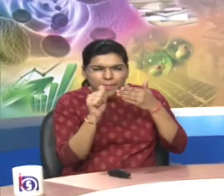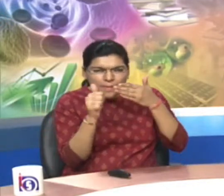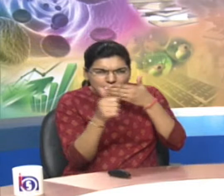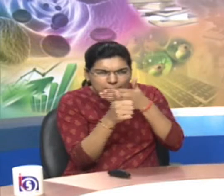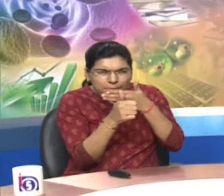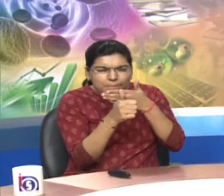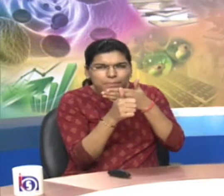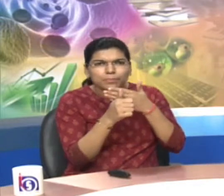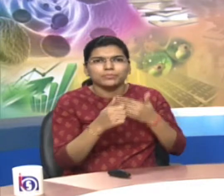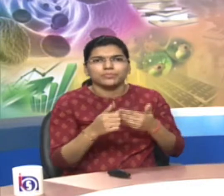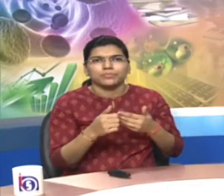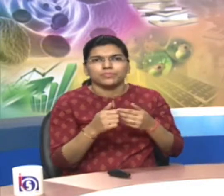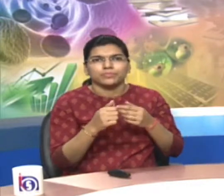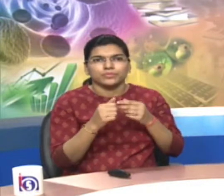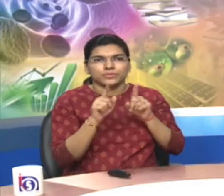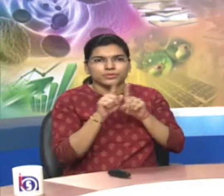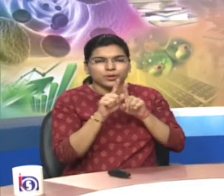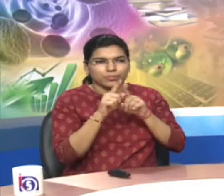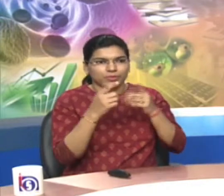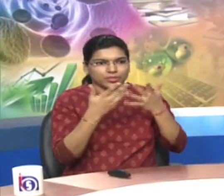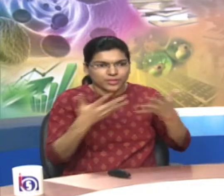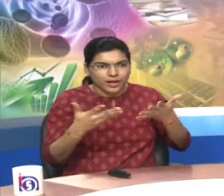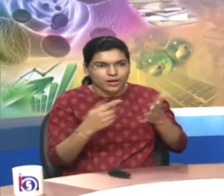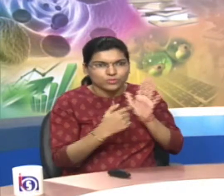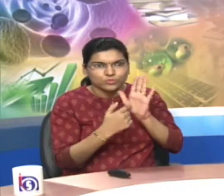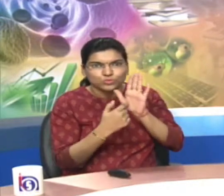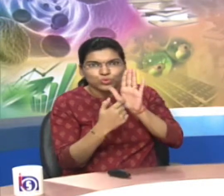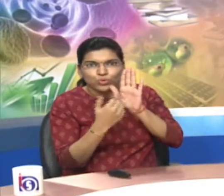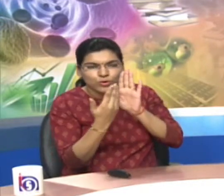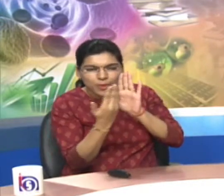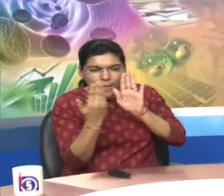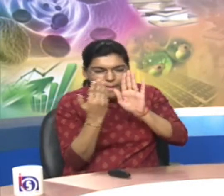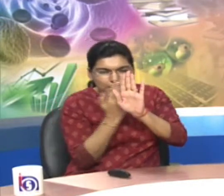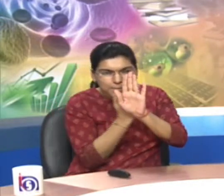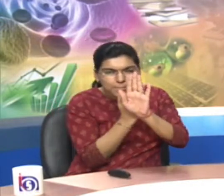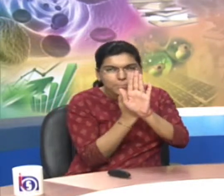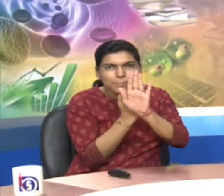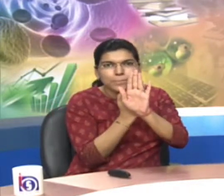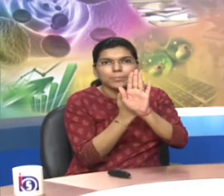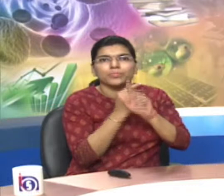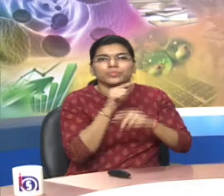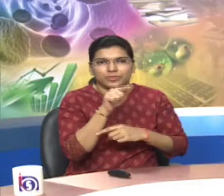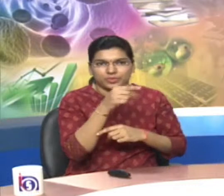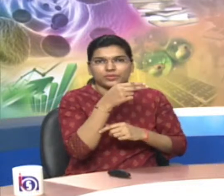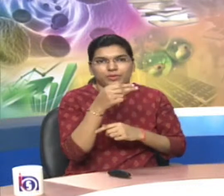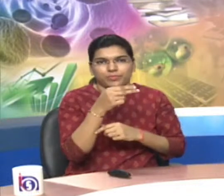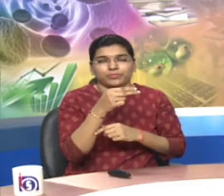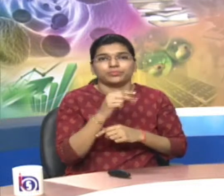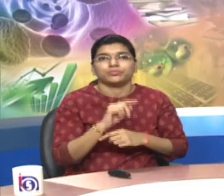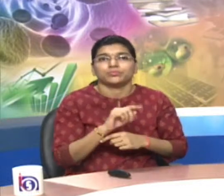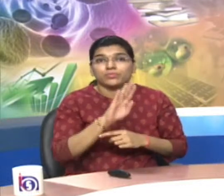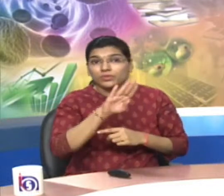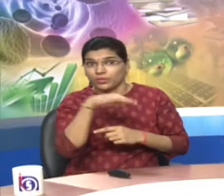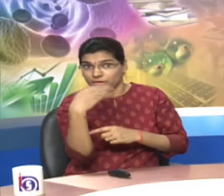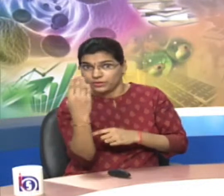Ninth word is hide, like you are not showing something and